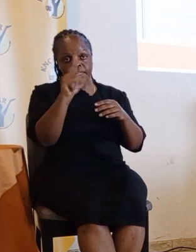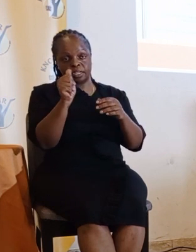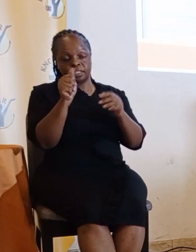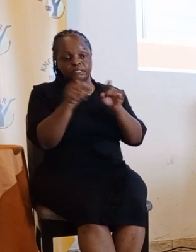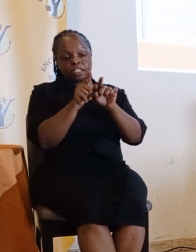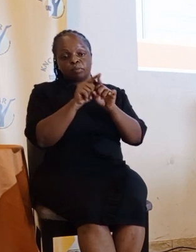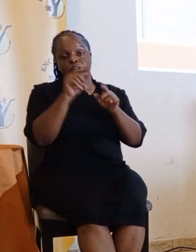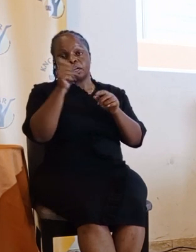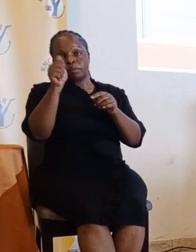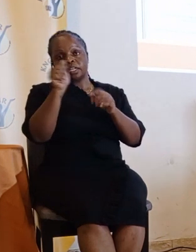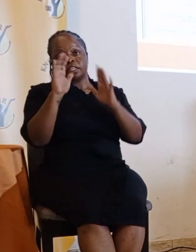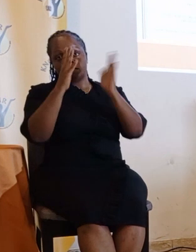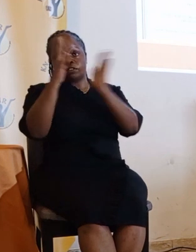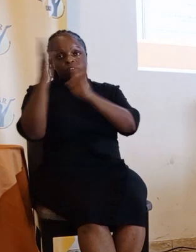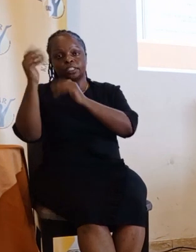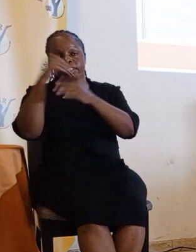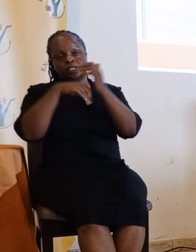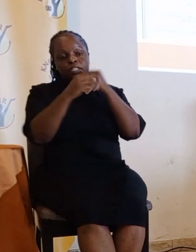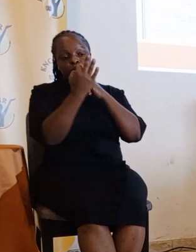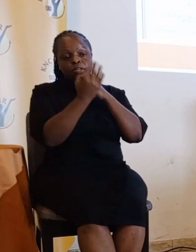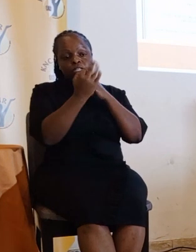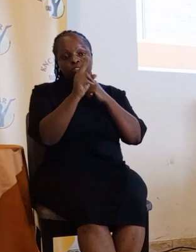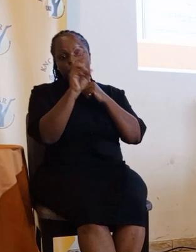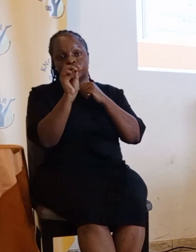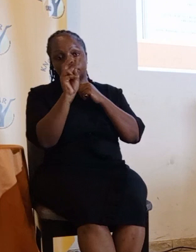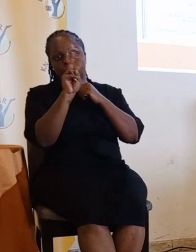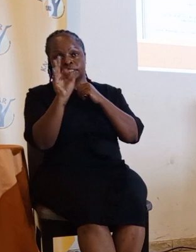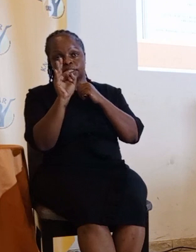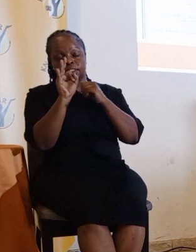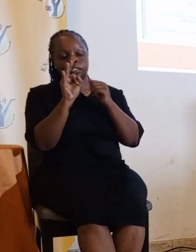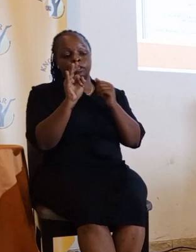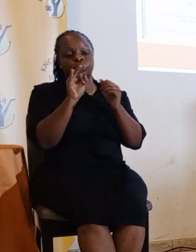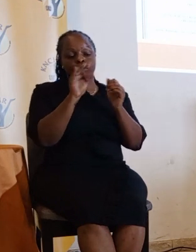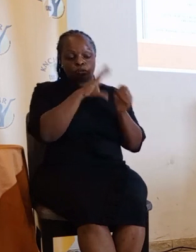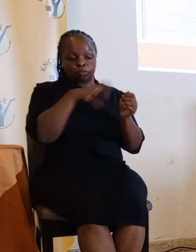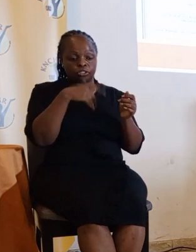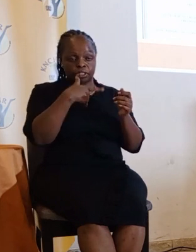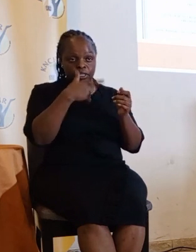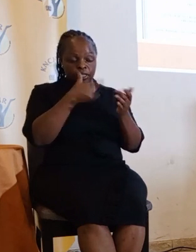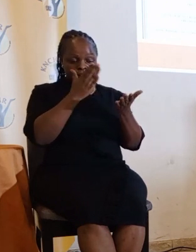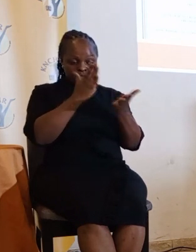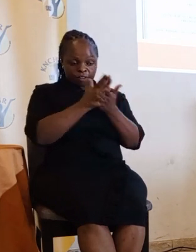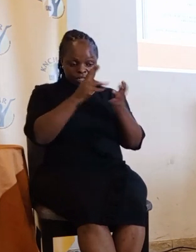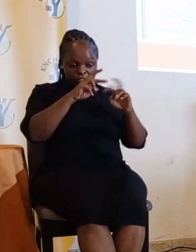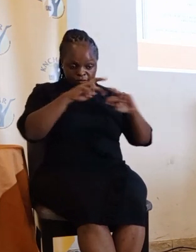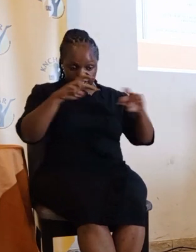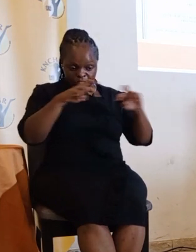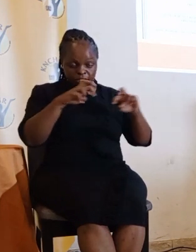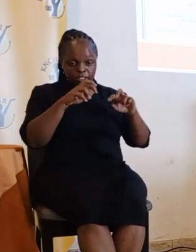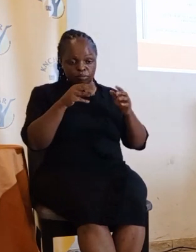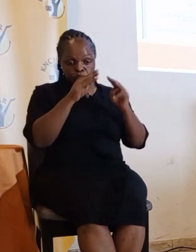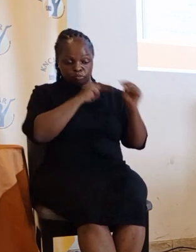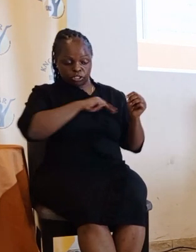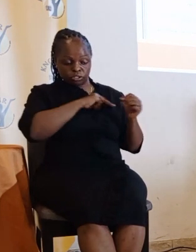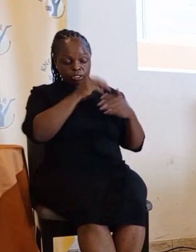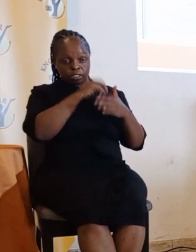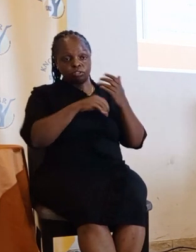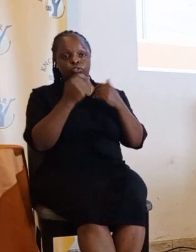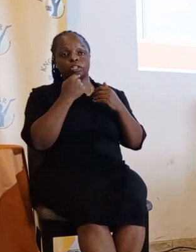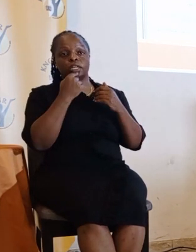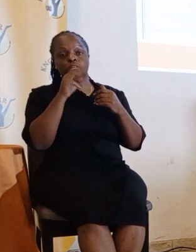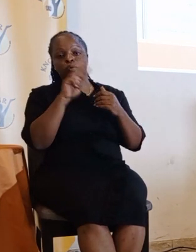the month of March 2023, the Commission undertook a fact-finding mission in the counties of Turkana, West